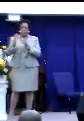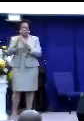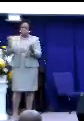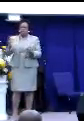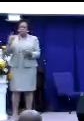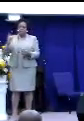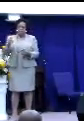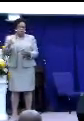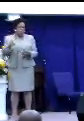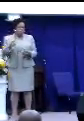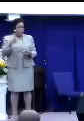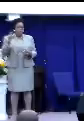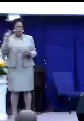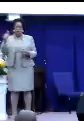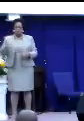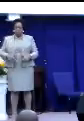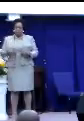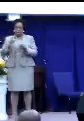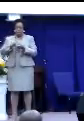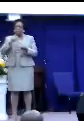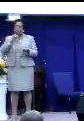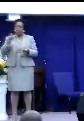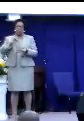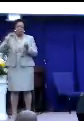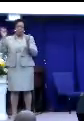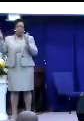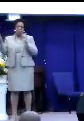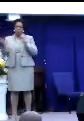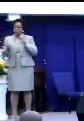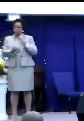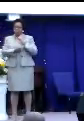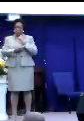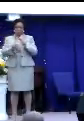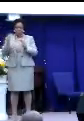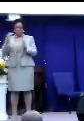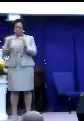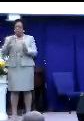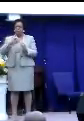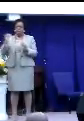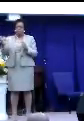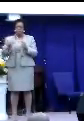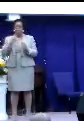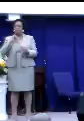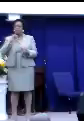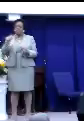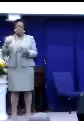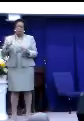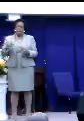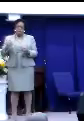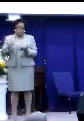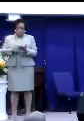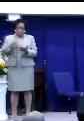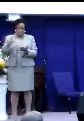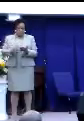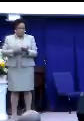had a chaste life. Her life, she didn't change, amen. She didn't compromise. Somebody say compromise. She didn't compromise.